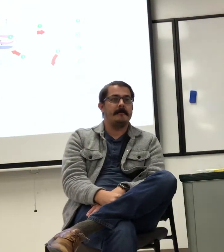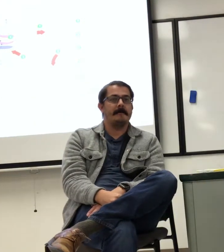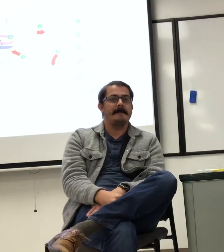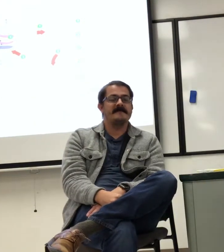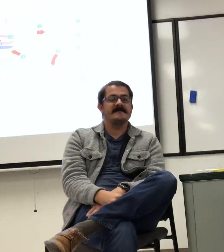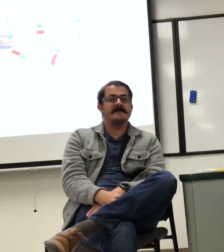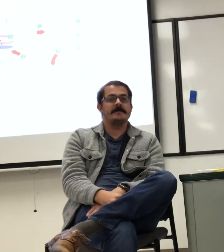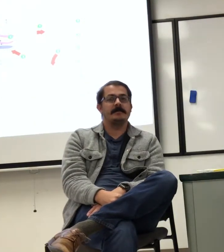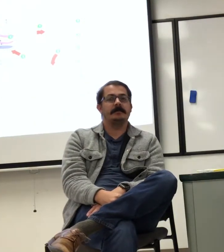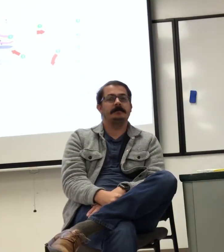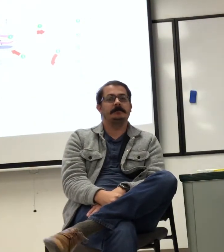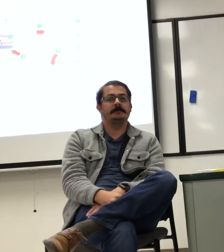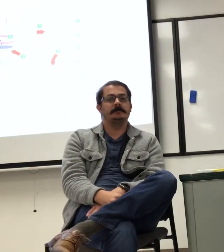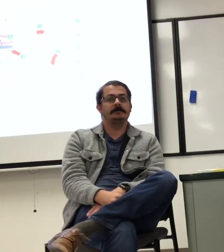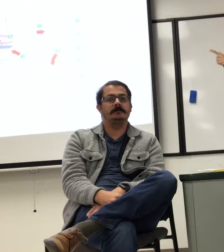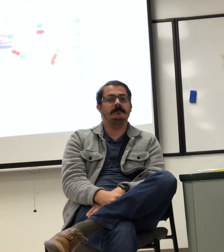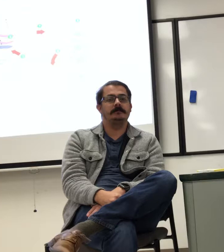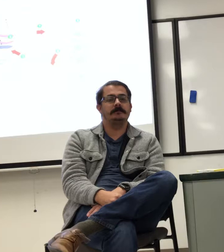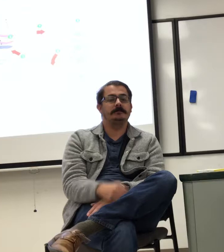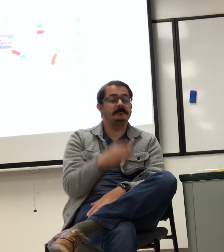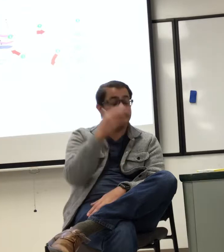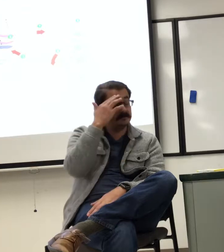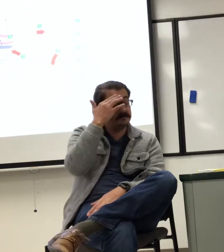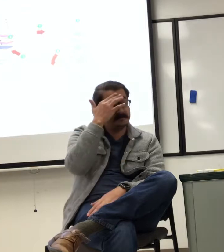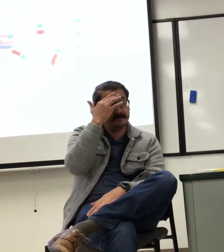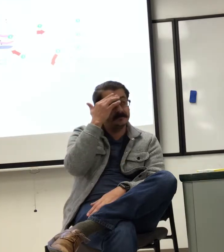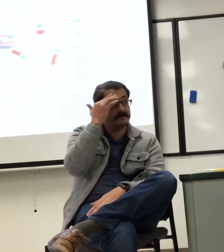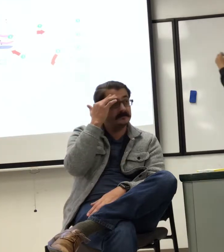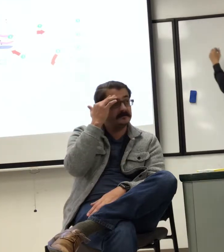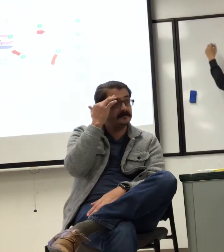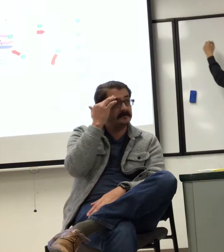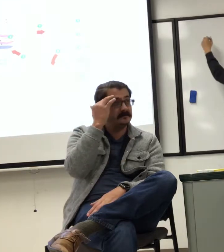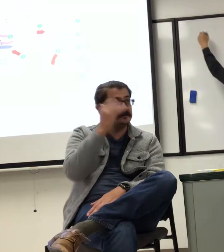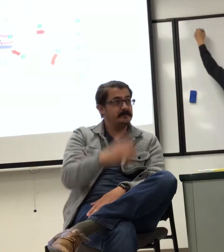So let's first talk big picture, then look at the nephron